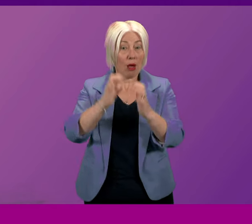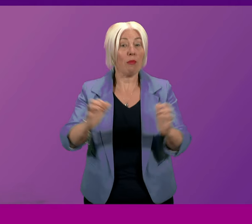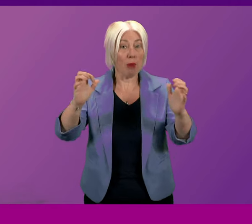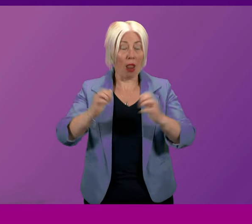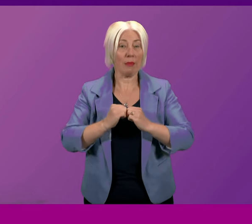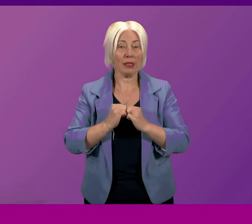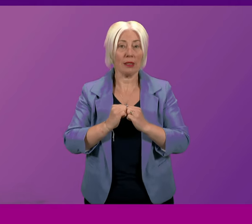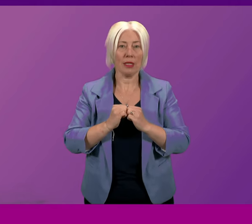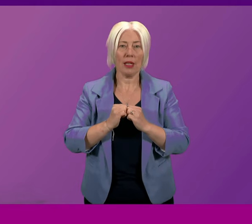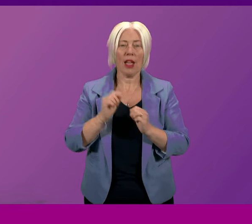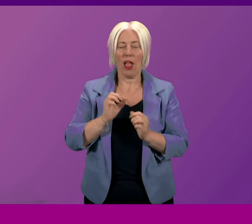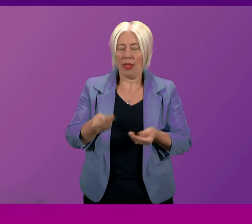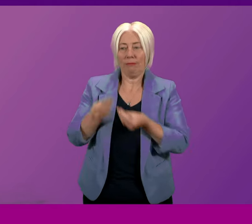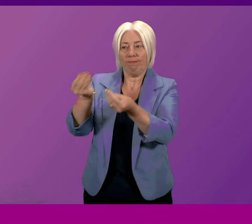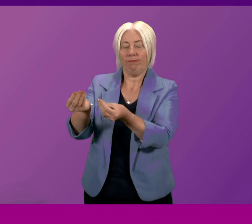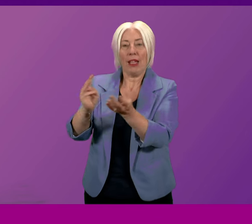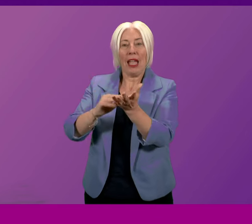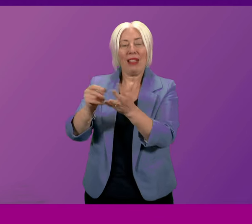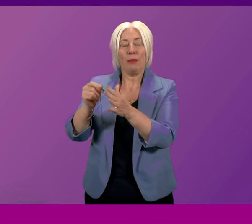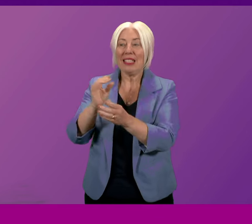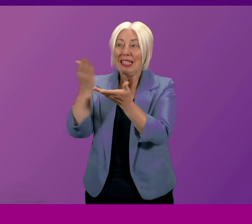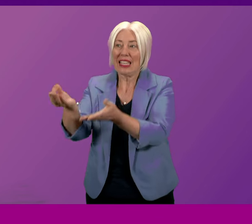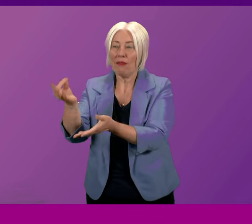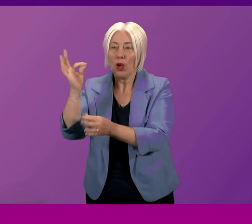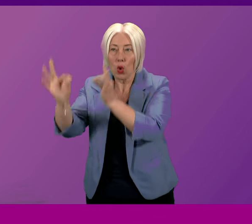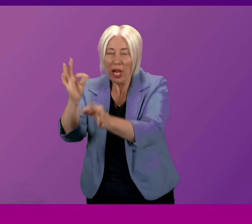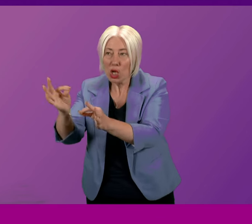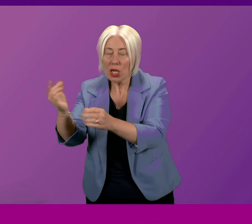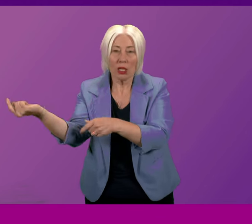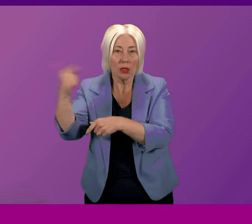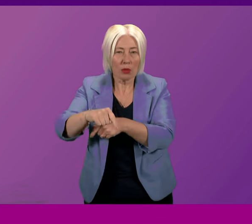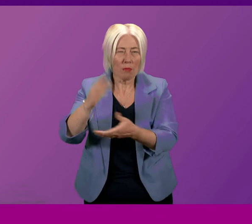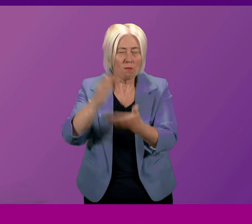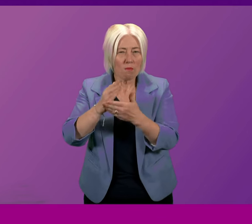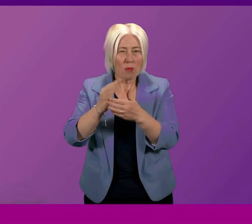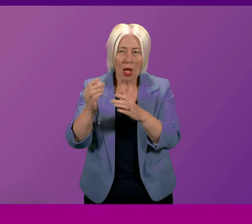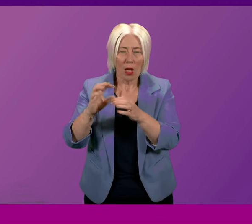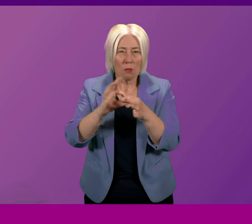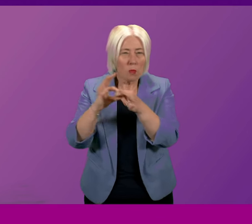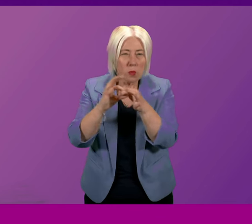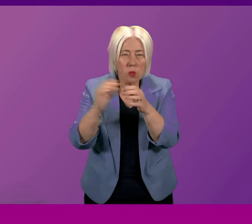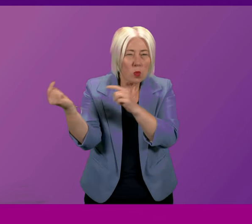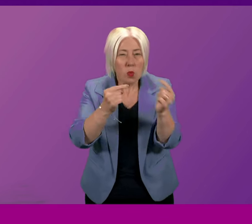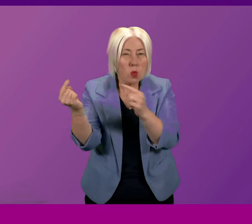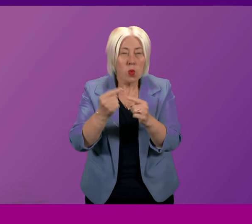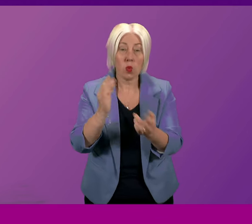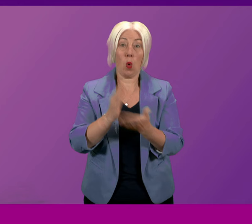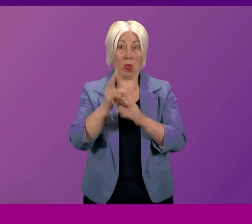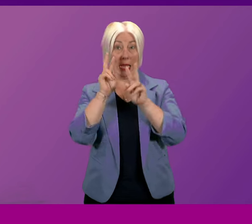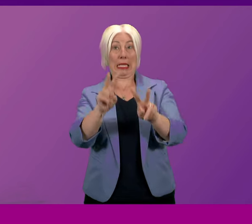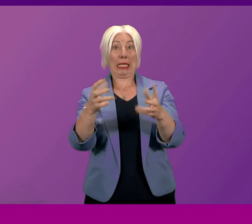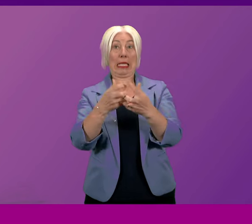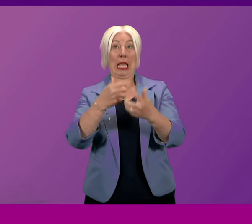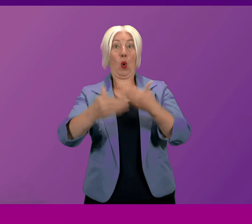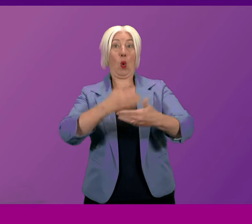their questions to their MSPs, experiencing democratic engagement firsthand. And I'm delighted that this